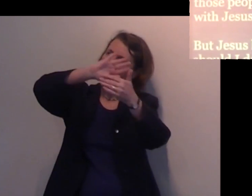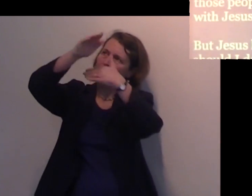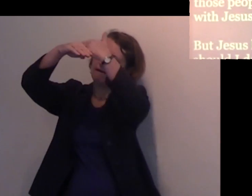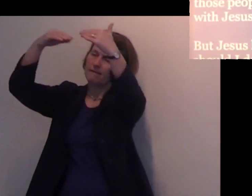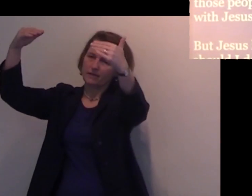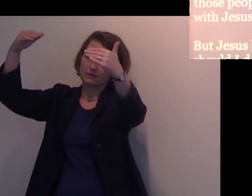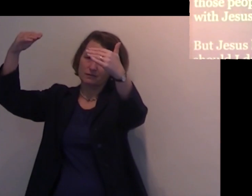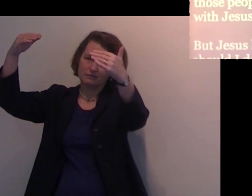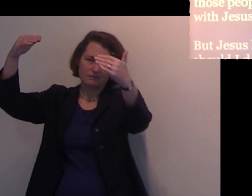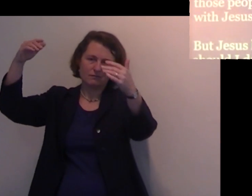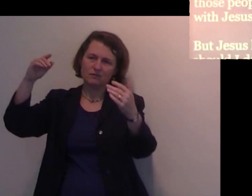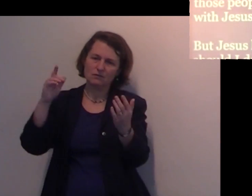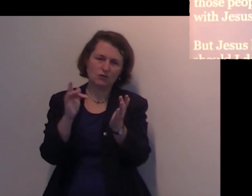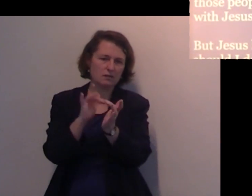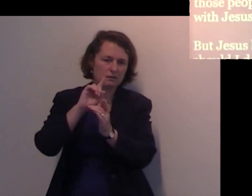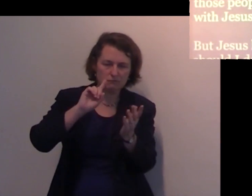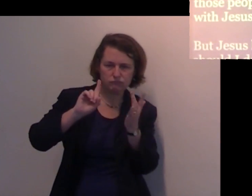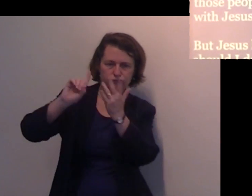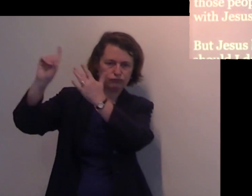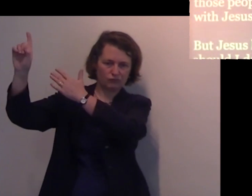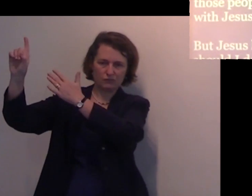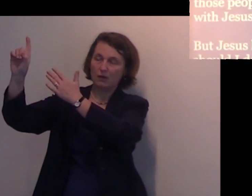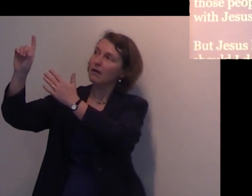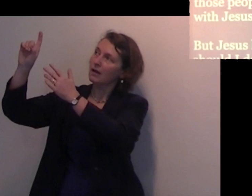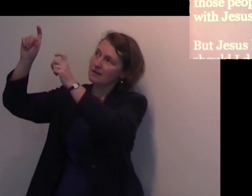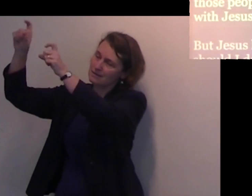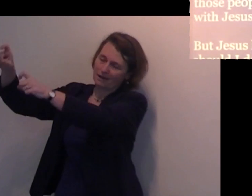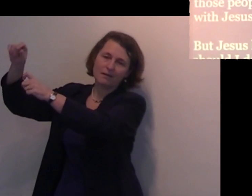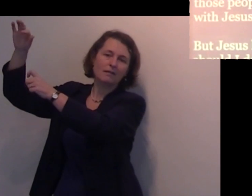They will live with Jesus in heaven forever.